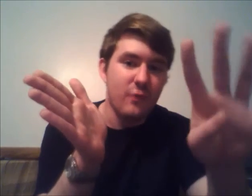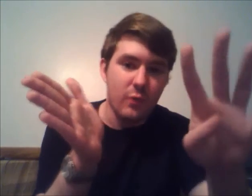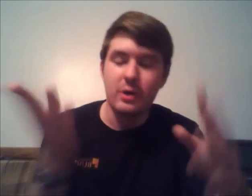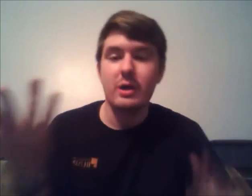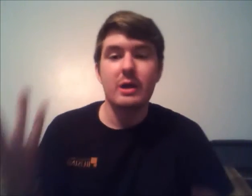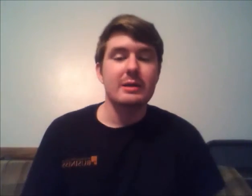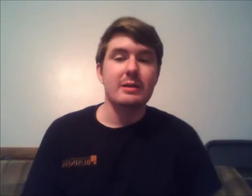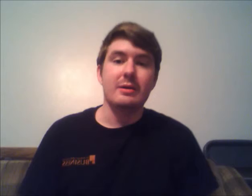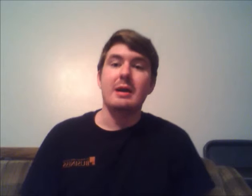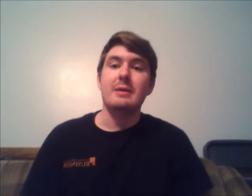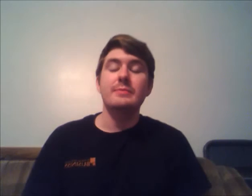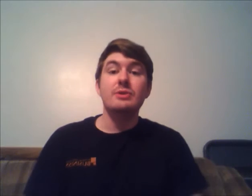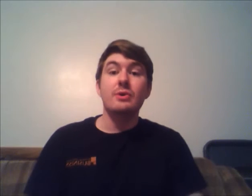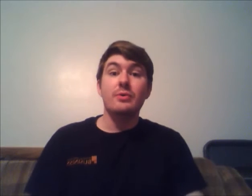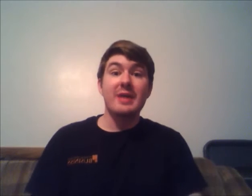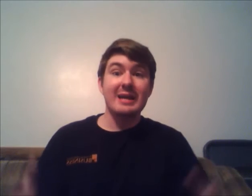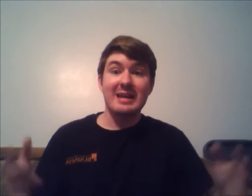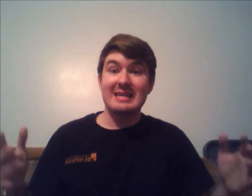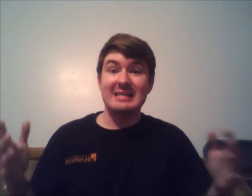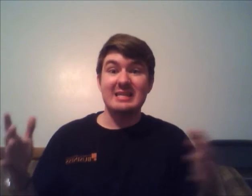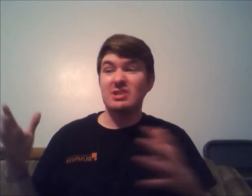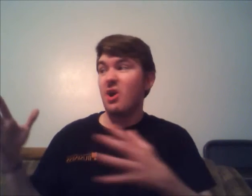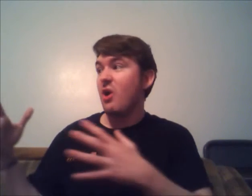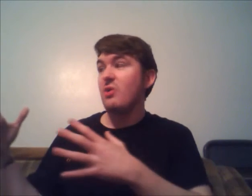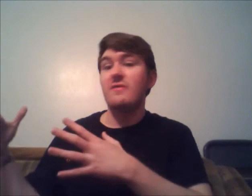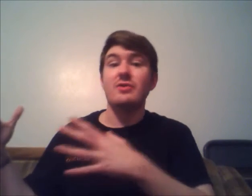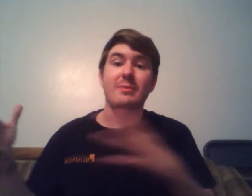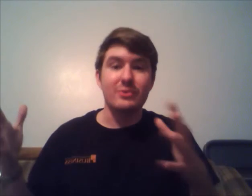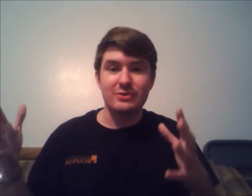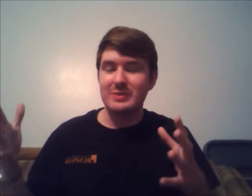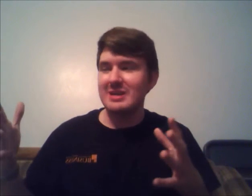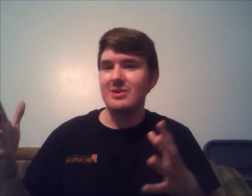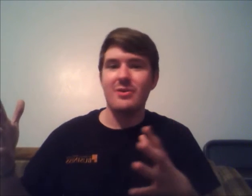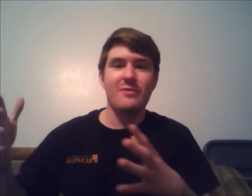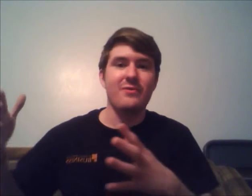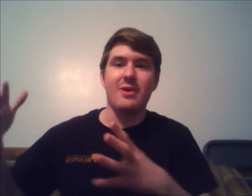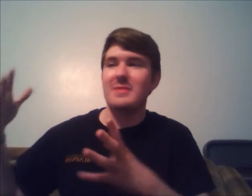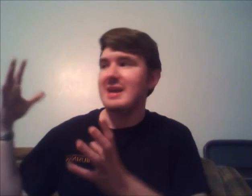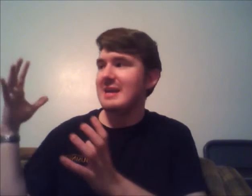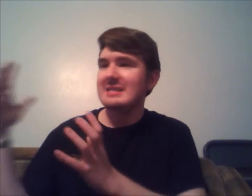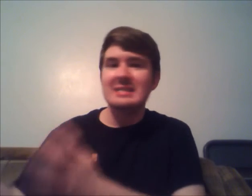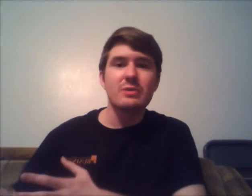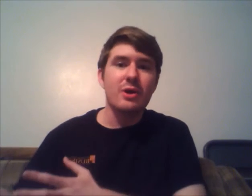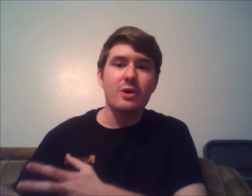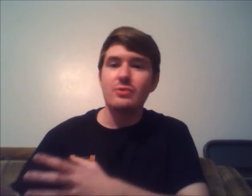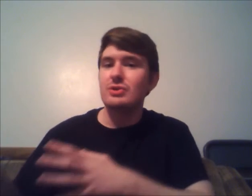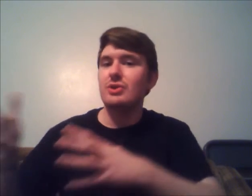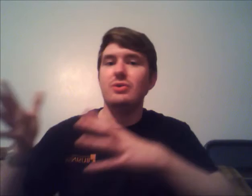3,200,004. Okay, so that kind of gets us all of our numbers. So we can go from 0